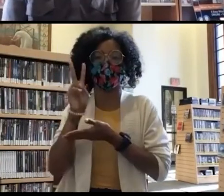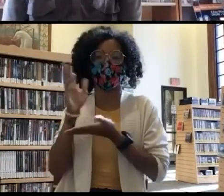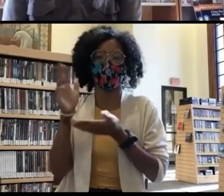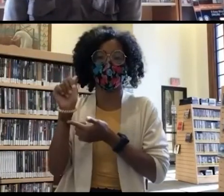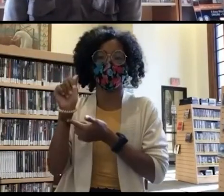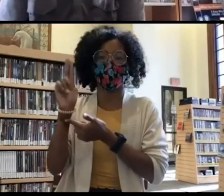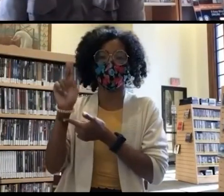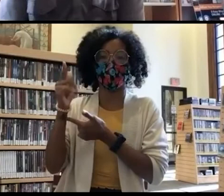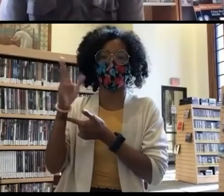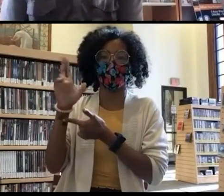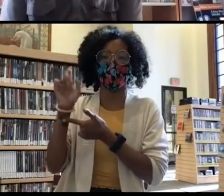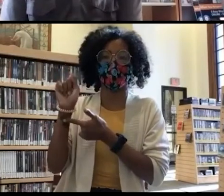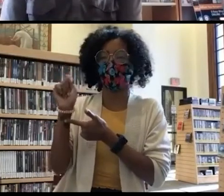Hi, I want to introduce